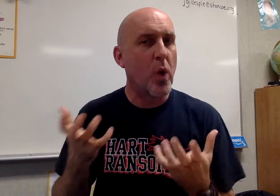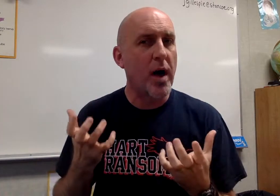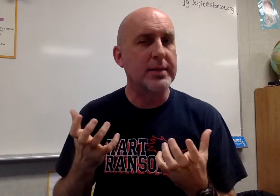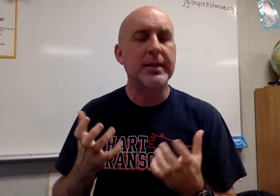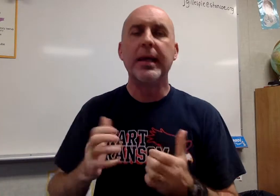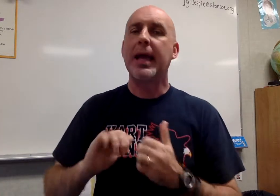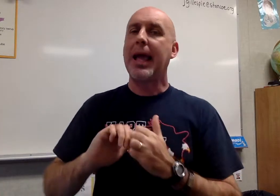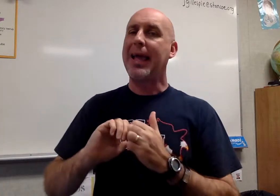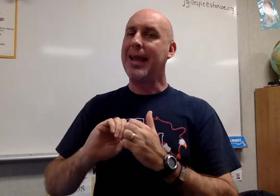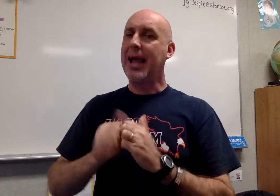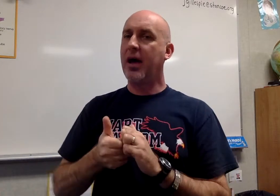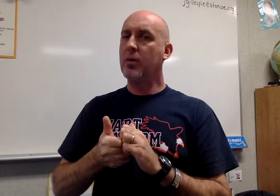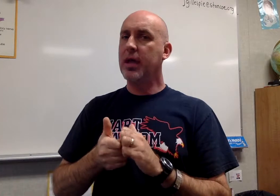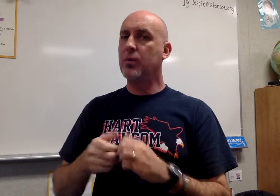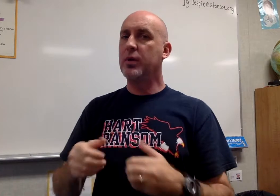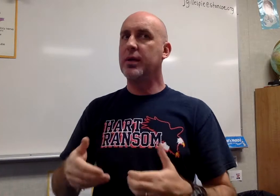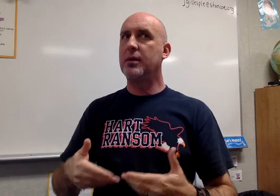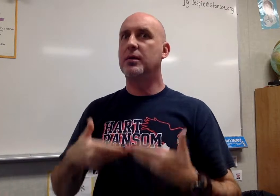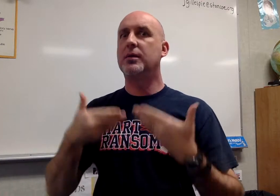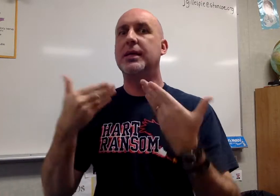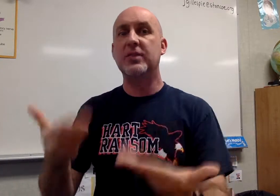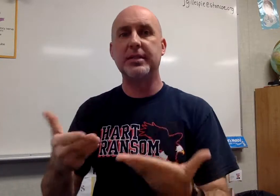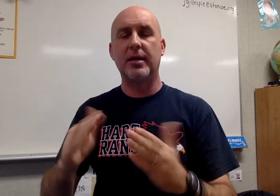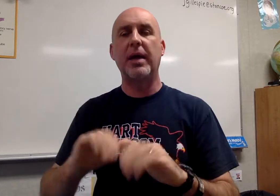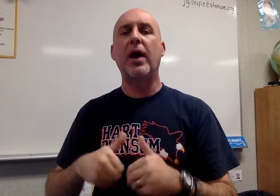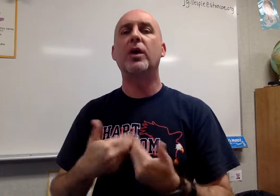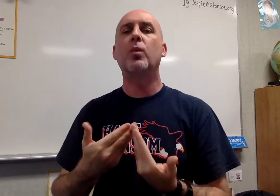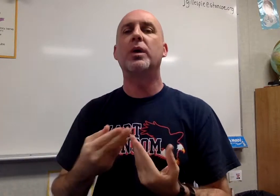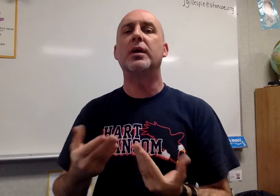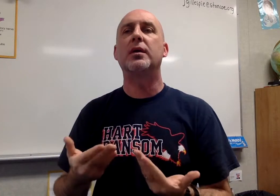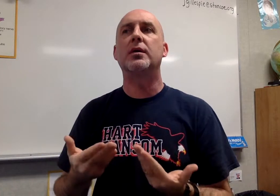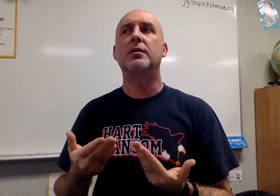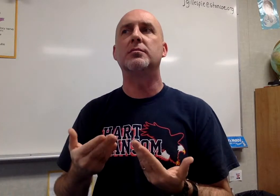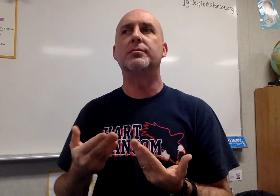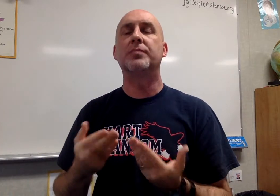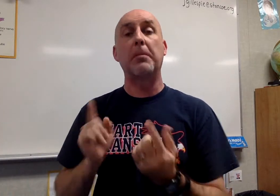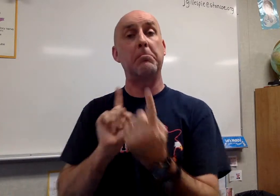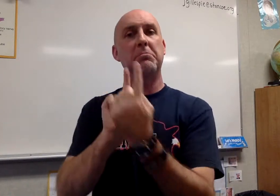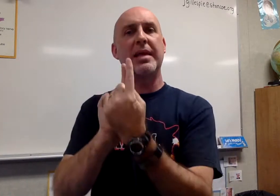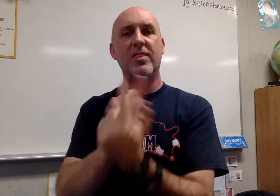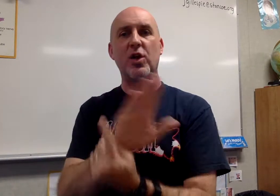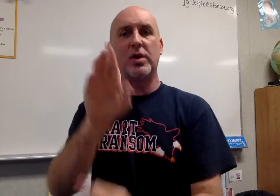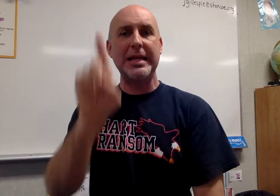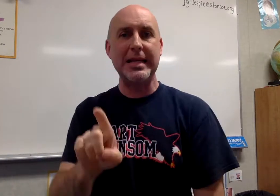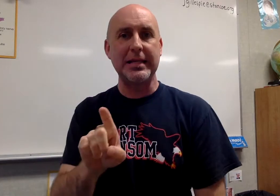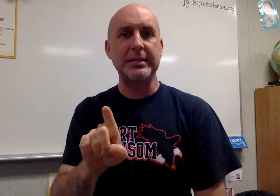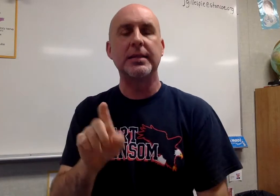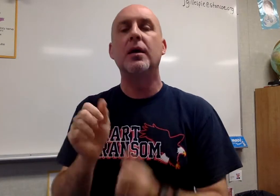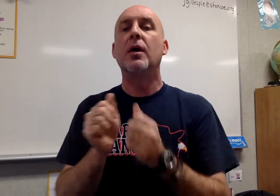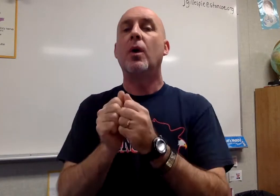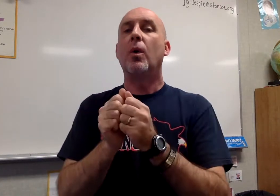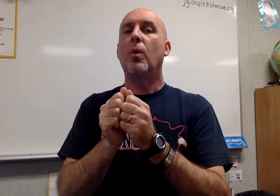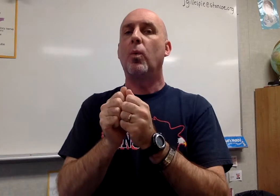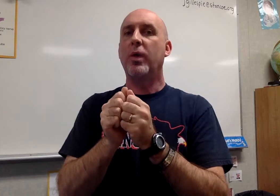want, and how can we give it to them? How can we meet their needs